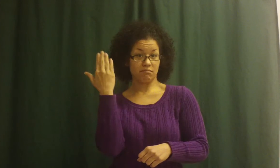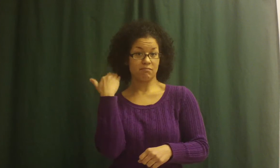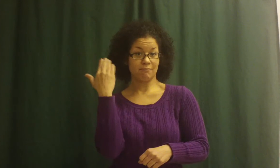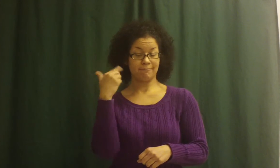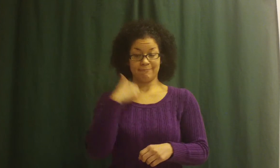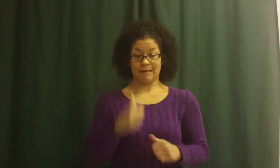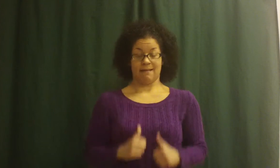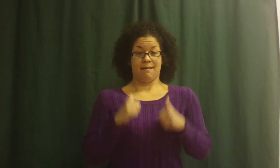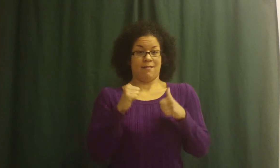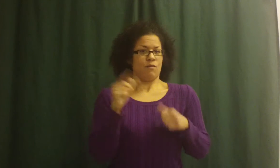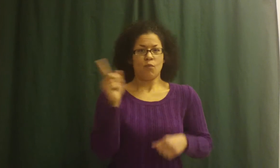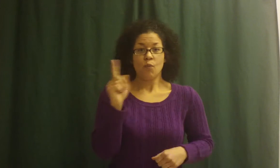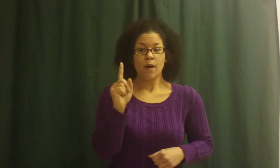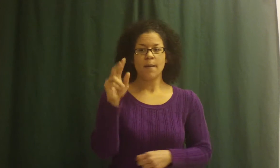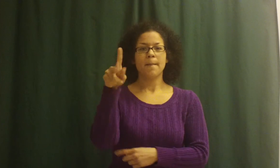called Altoona.